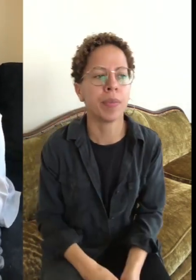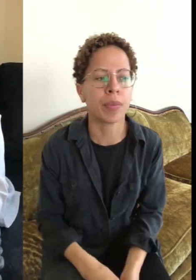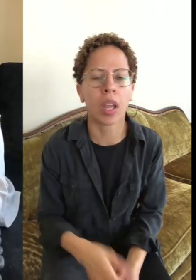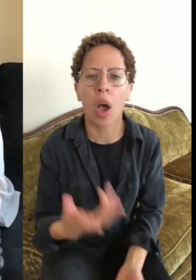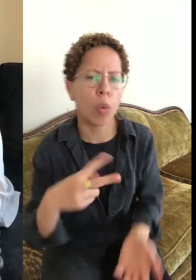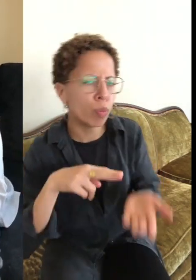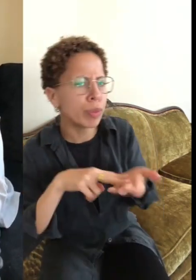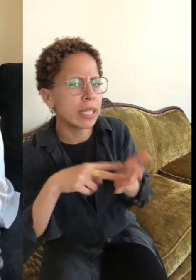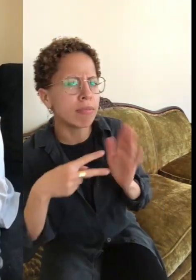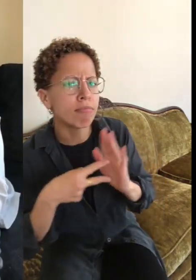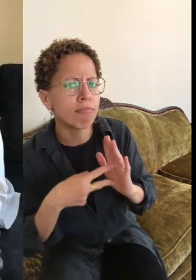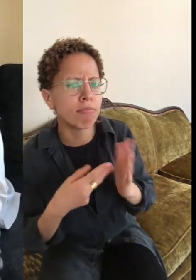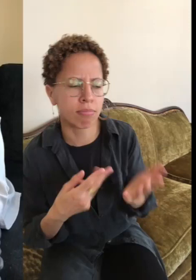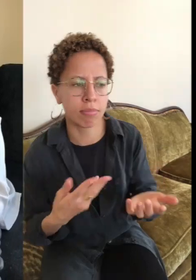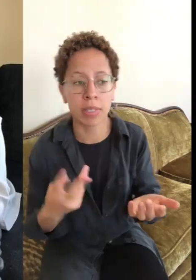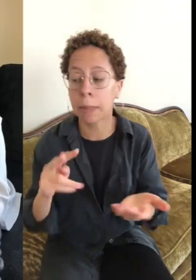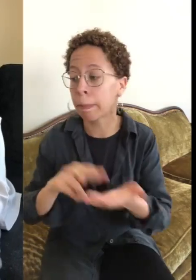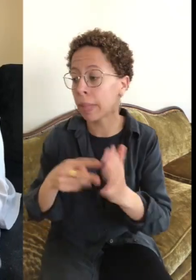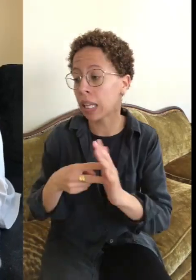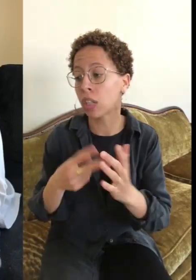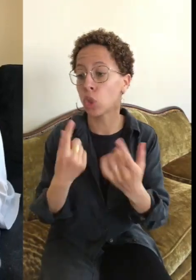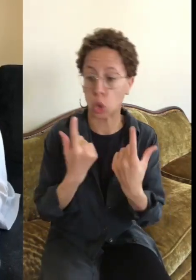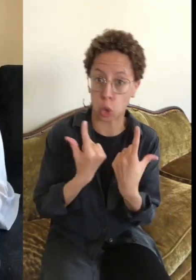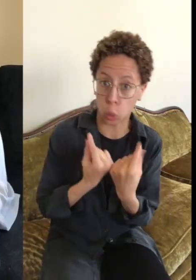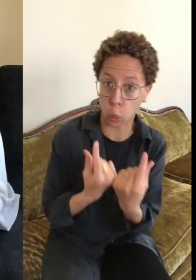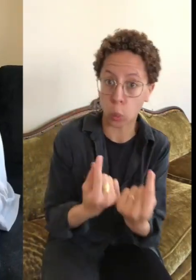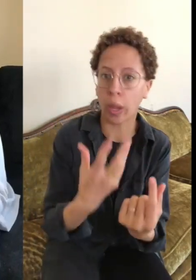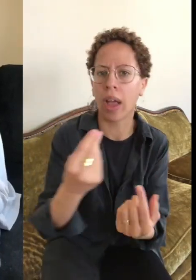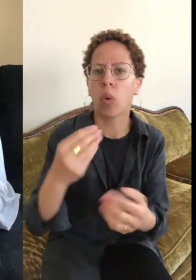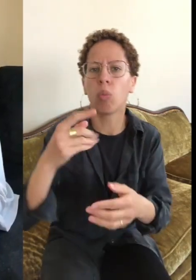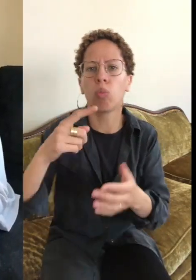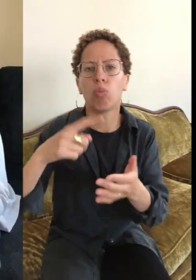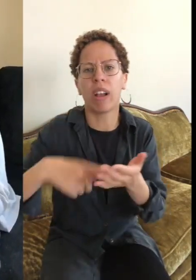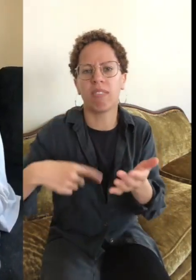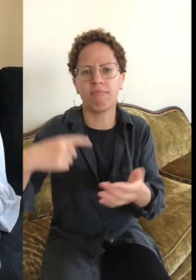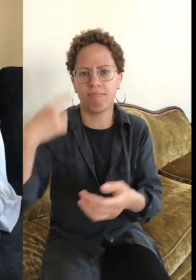they mean what they do and what they have.